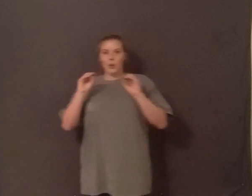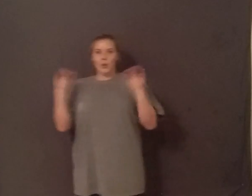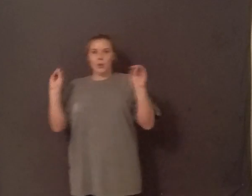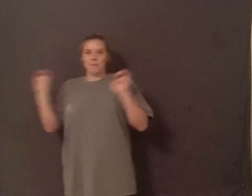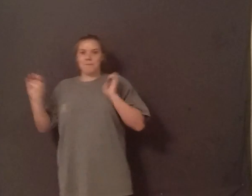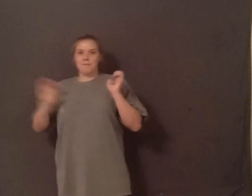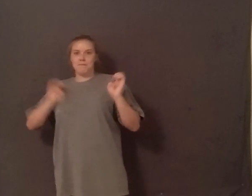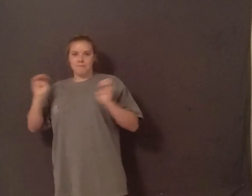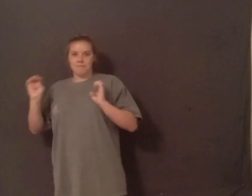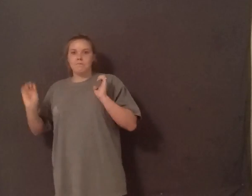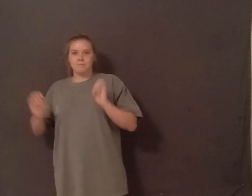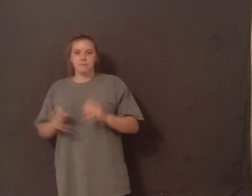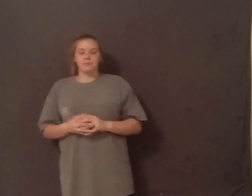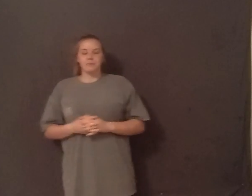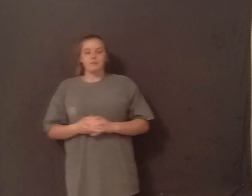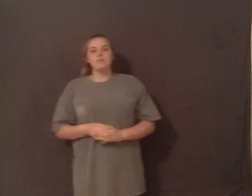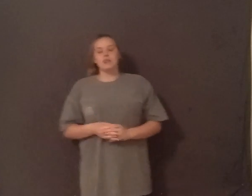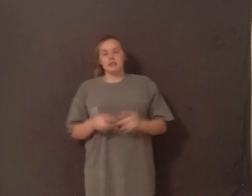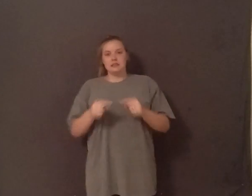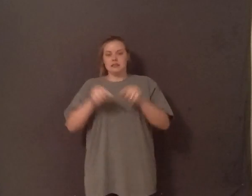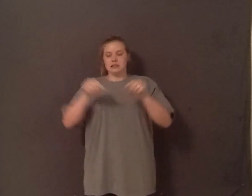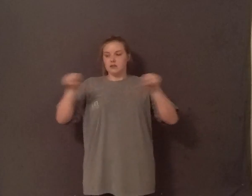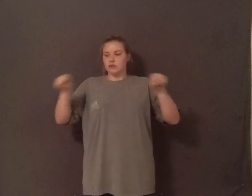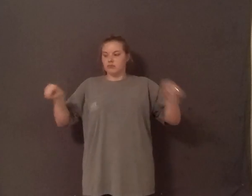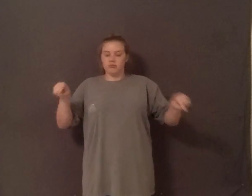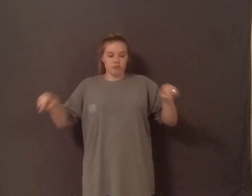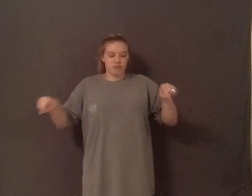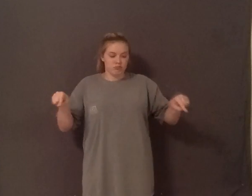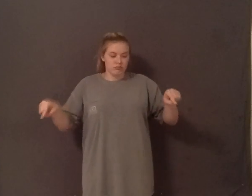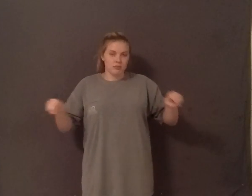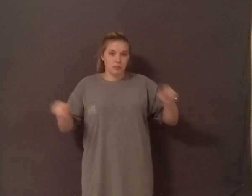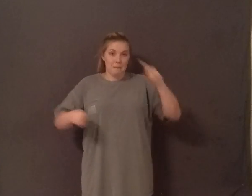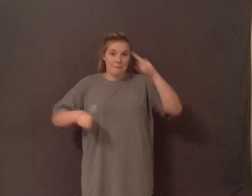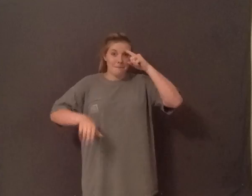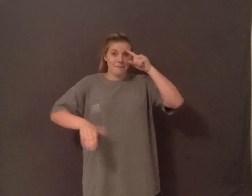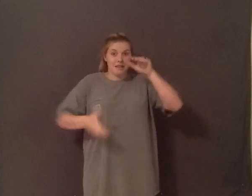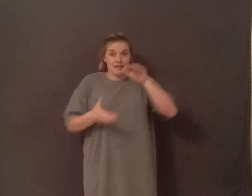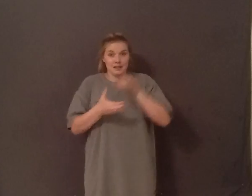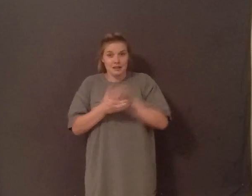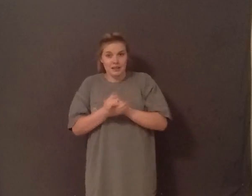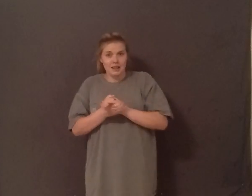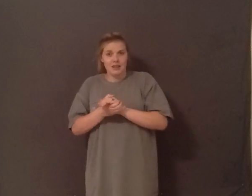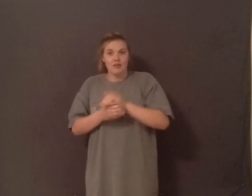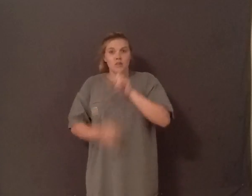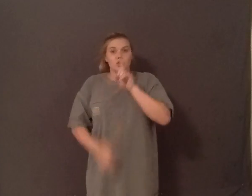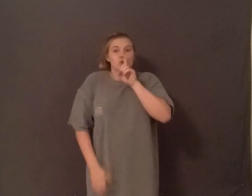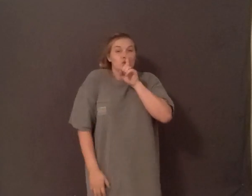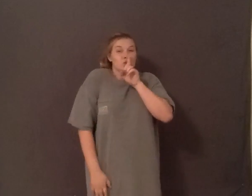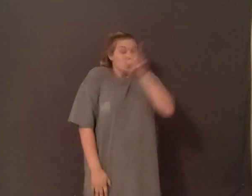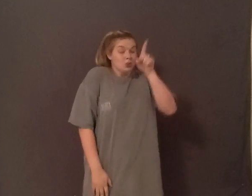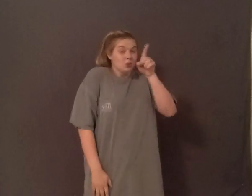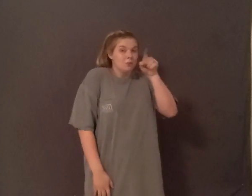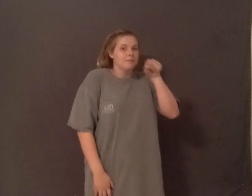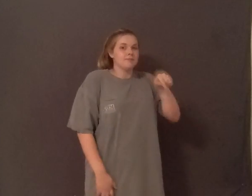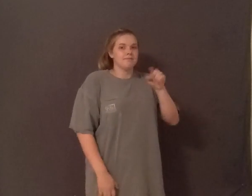created. And the difference is, when you believe others' words to be true, those words create emotions. And when you don't